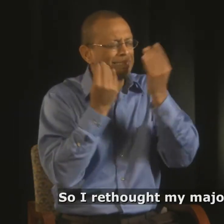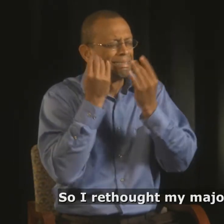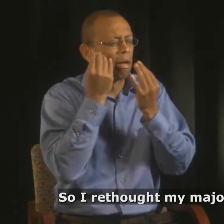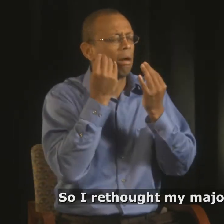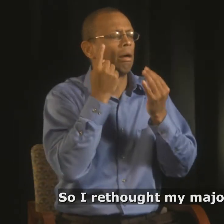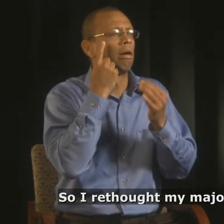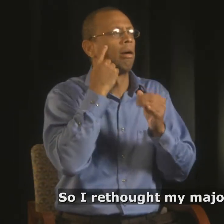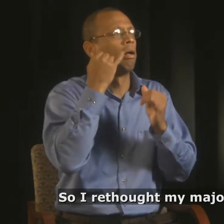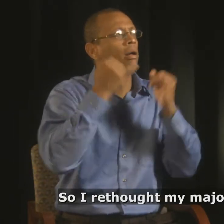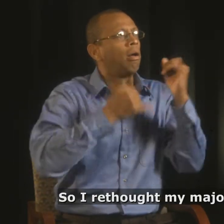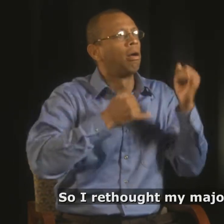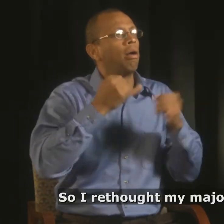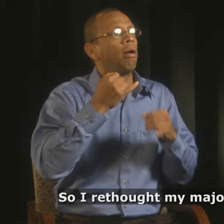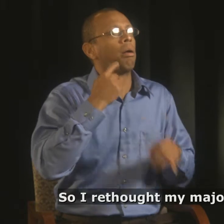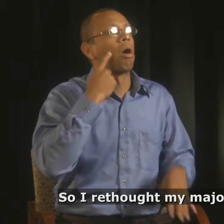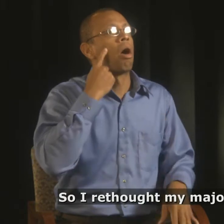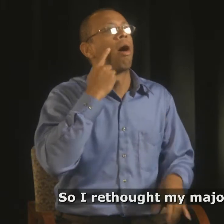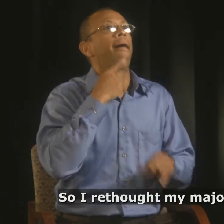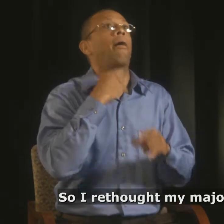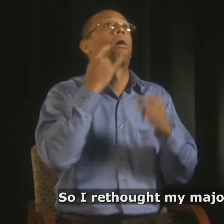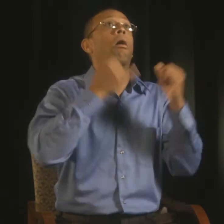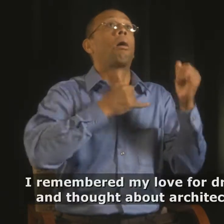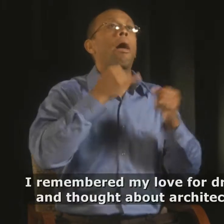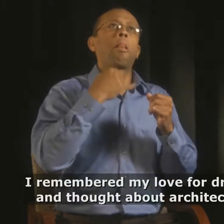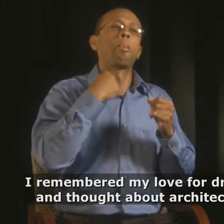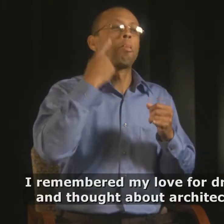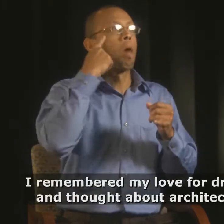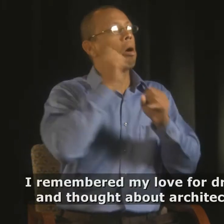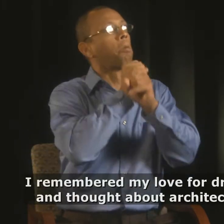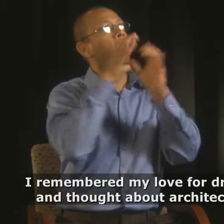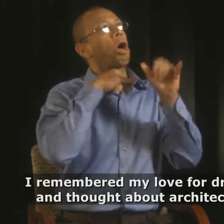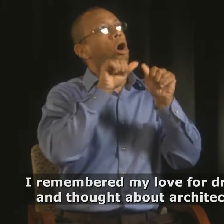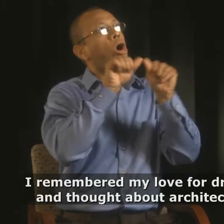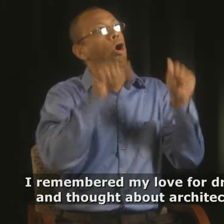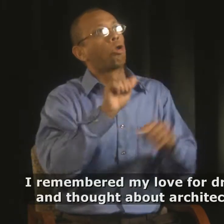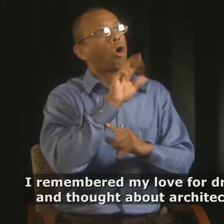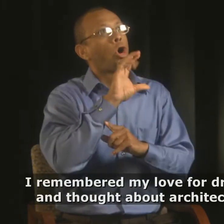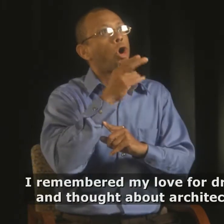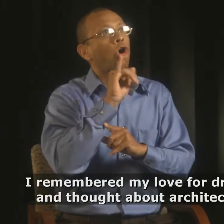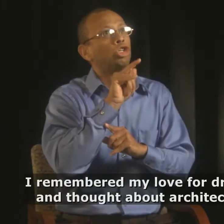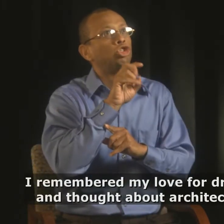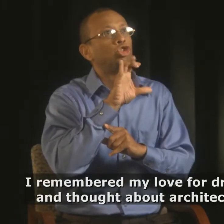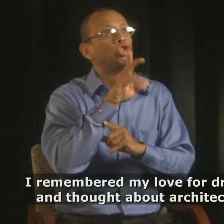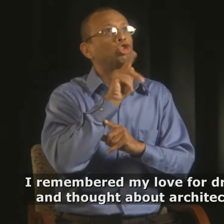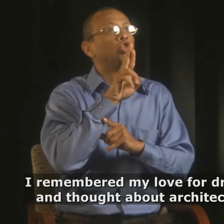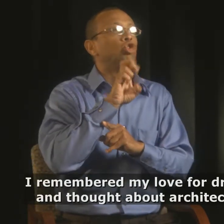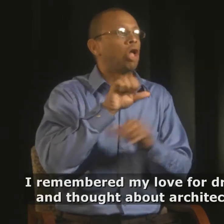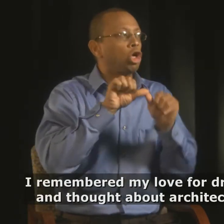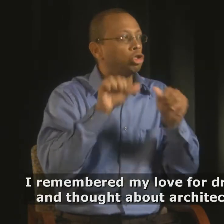So I rethought my major. I remembered my love for drawing, and I thought about architecture.